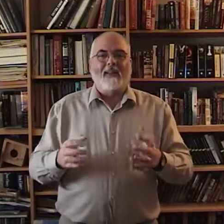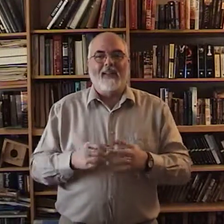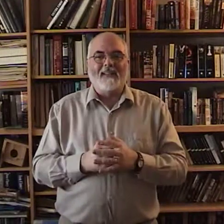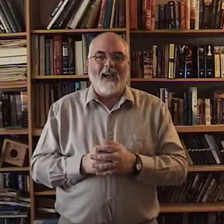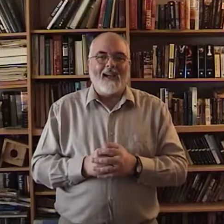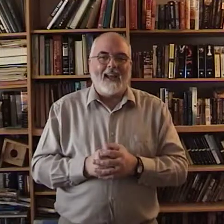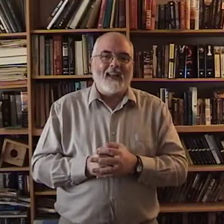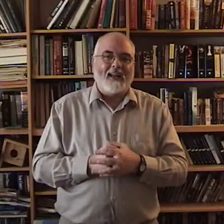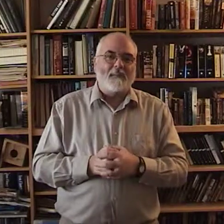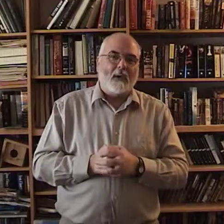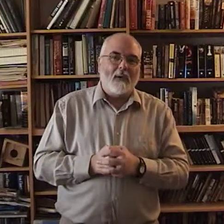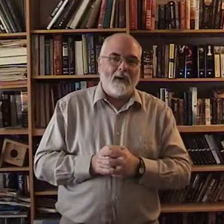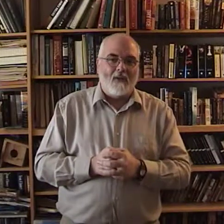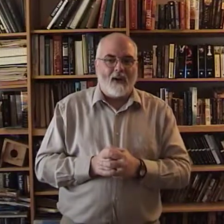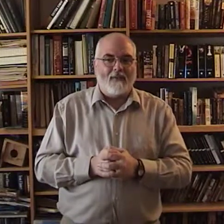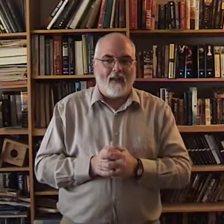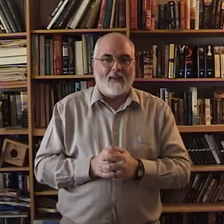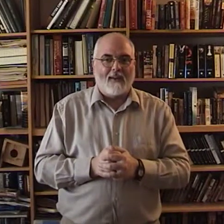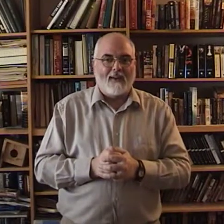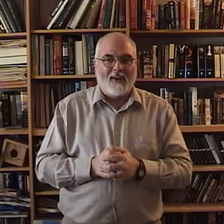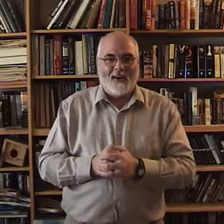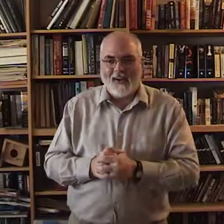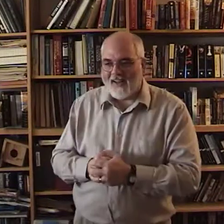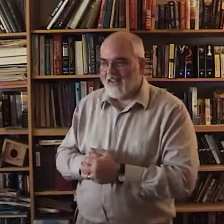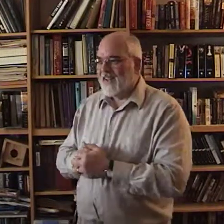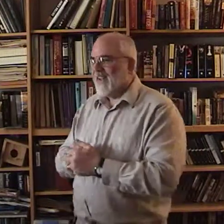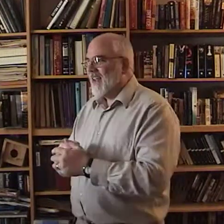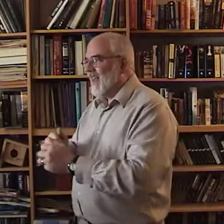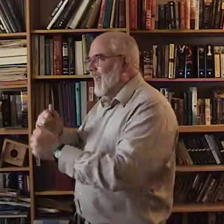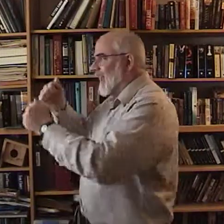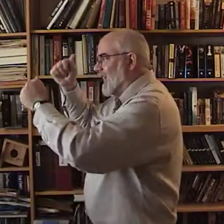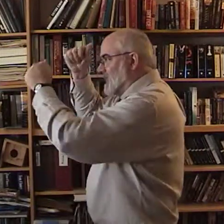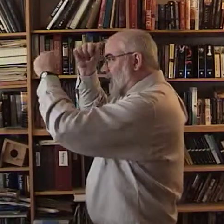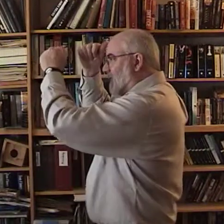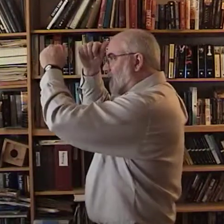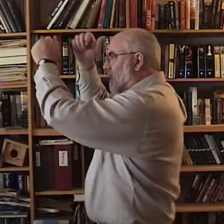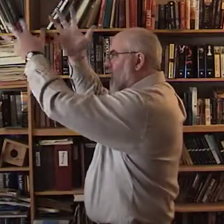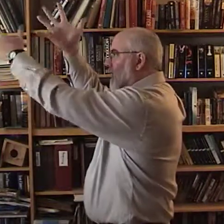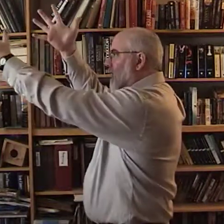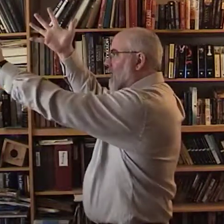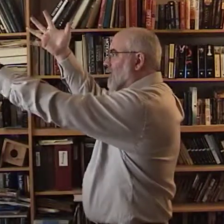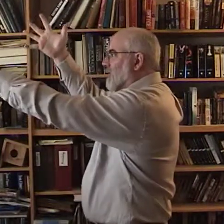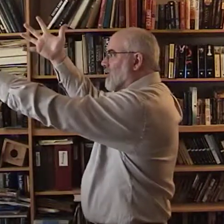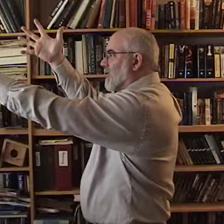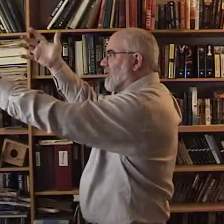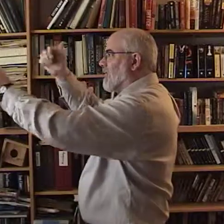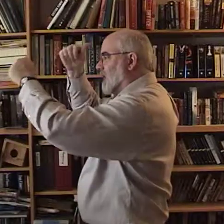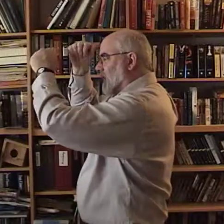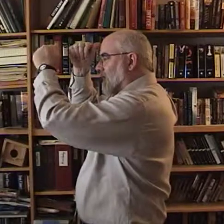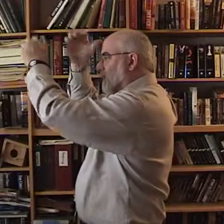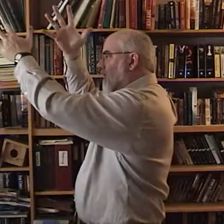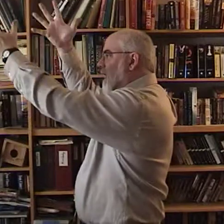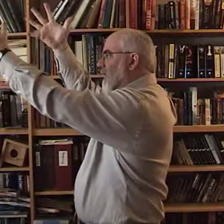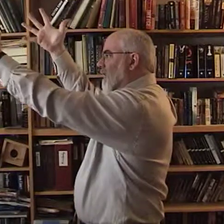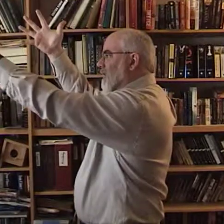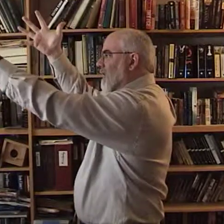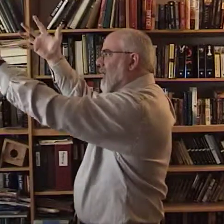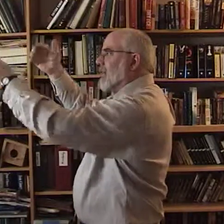it's kind of like an exploding grandfather, all right? It's Father. Father. See